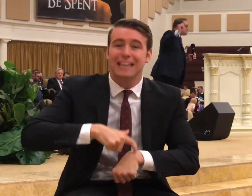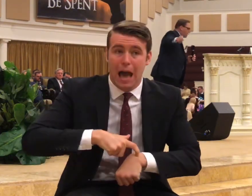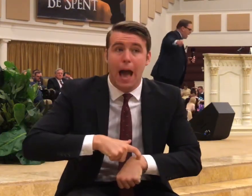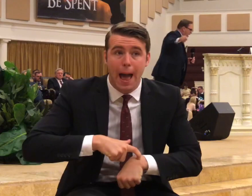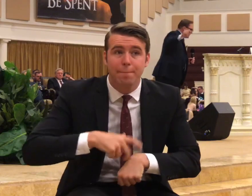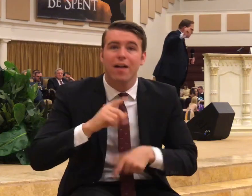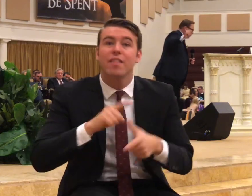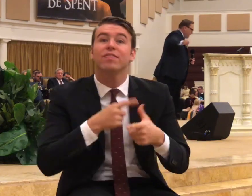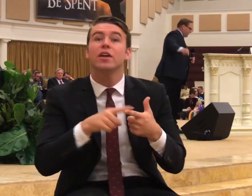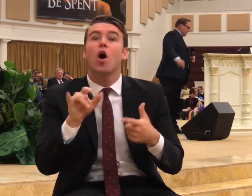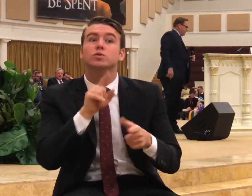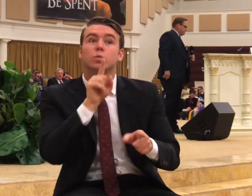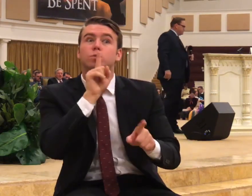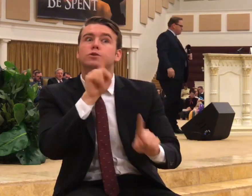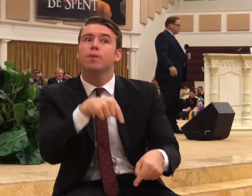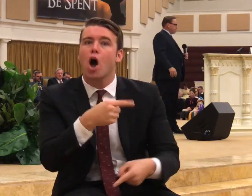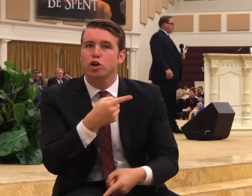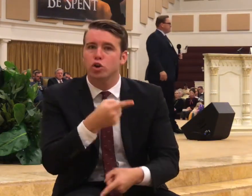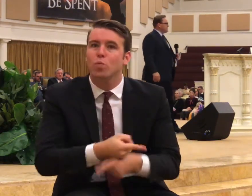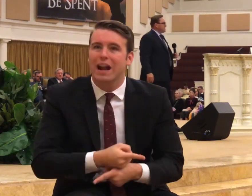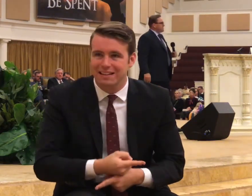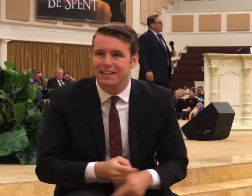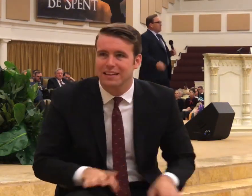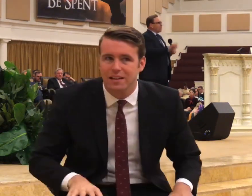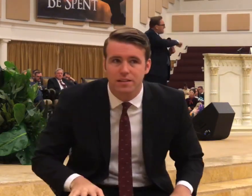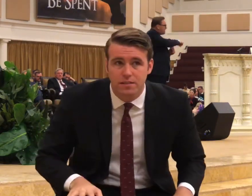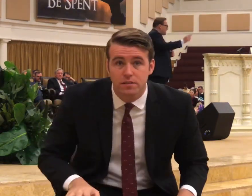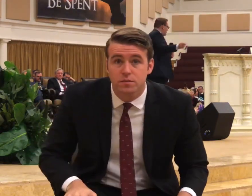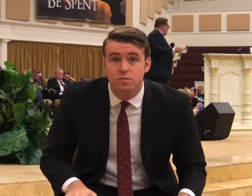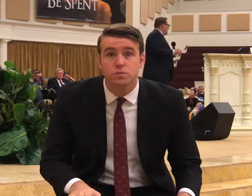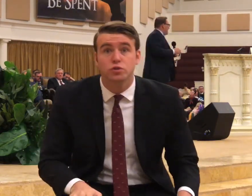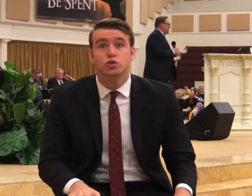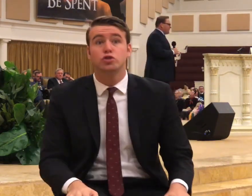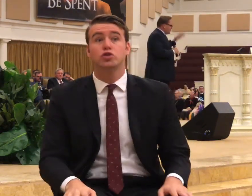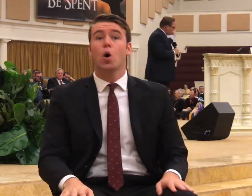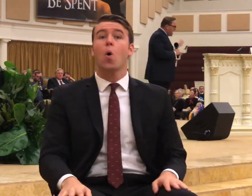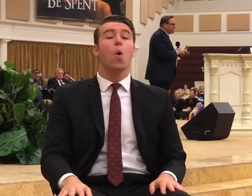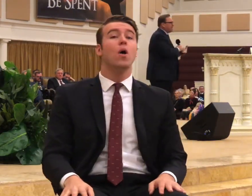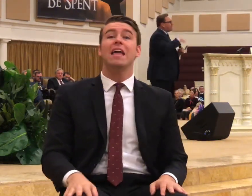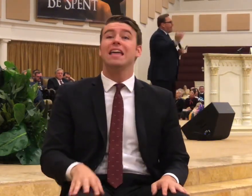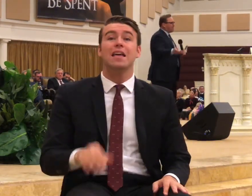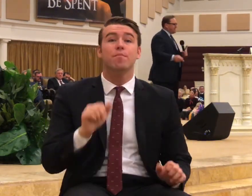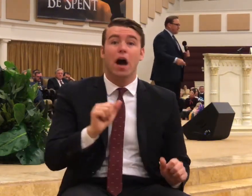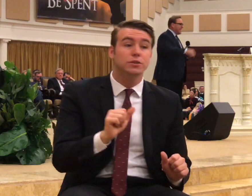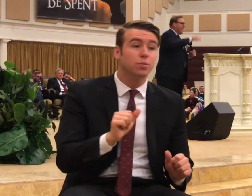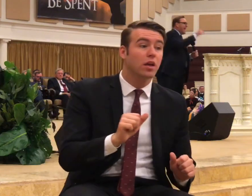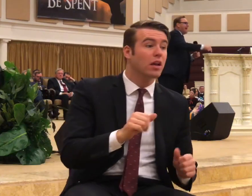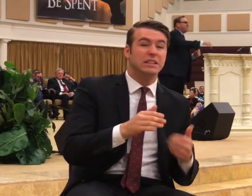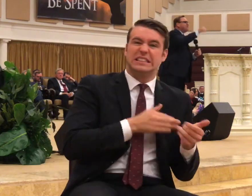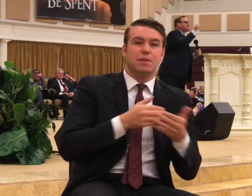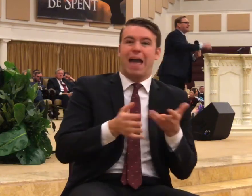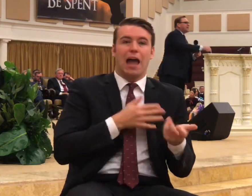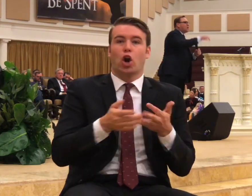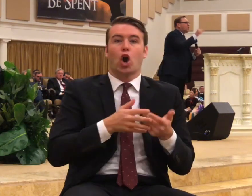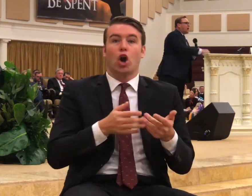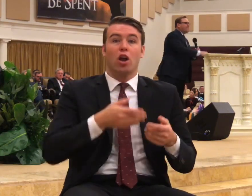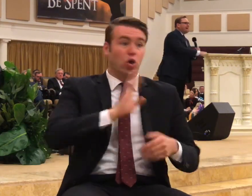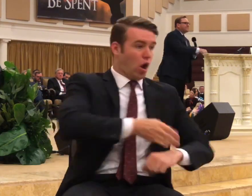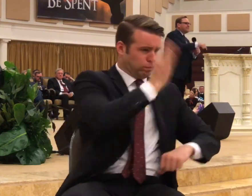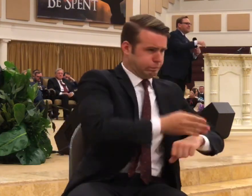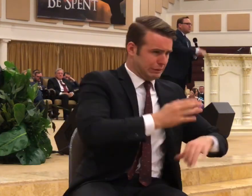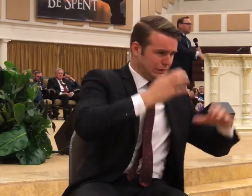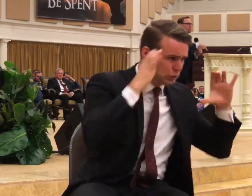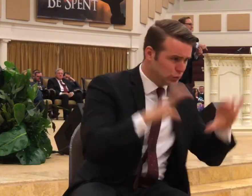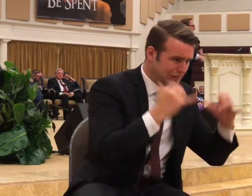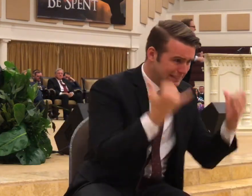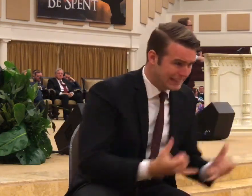and respond correctly. So in one dimension or another, either sovereignly or providentially, every single one of